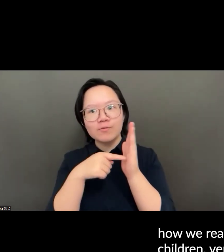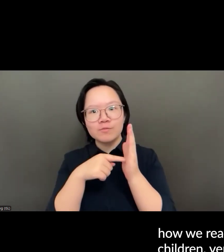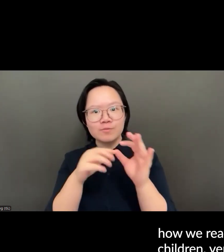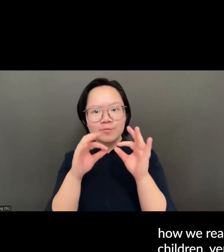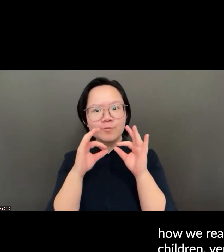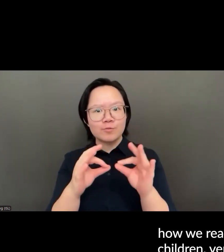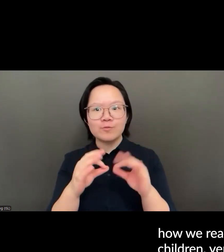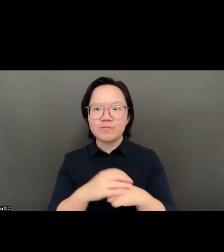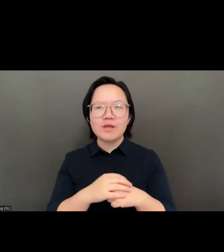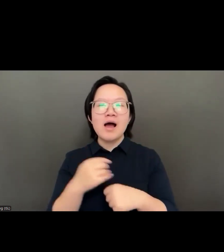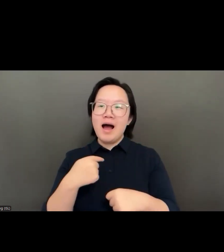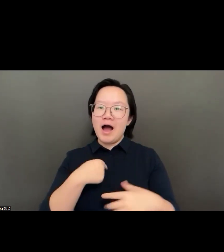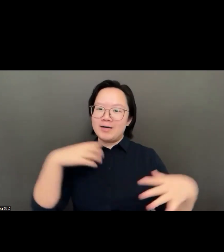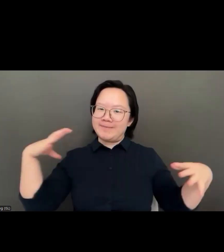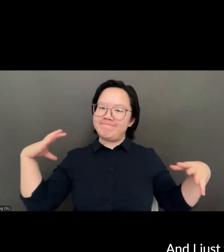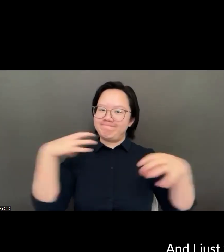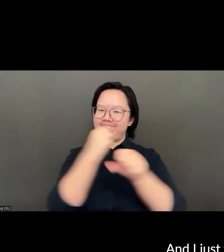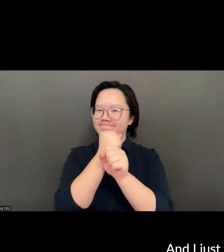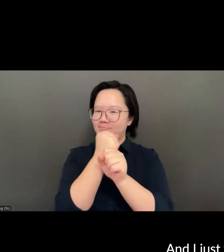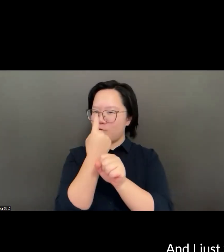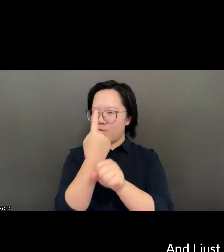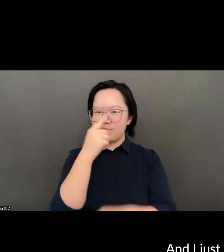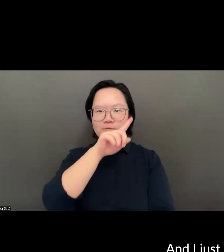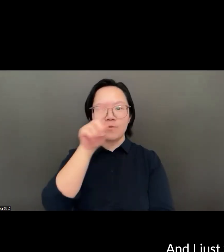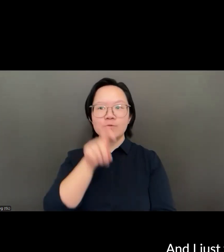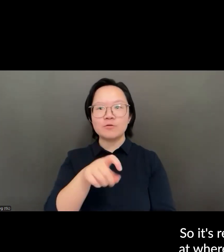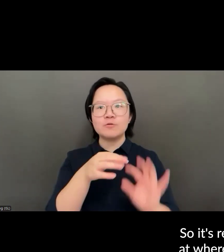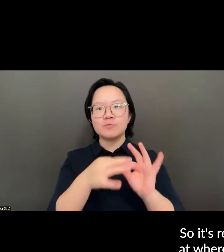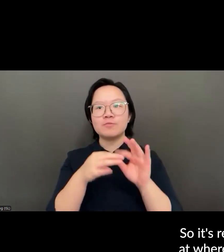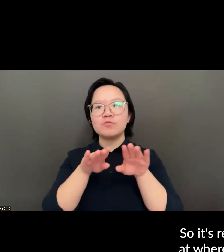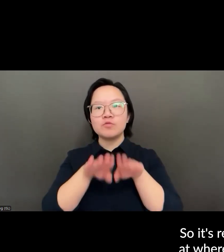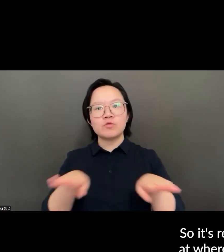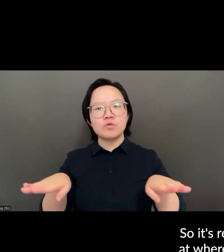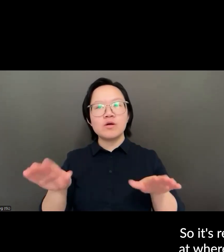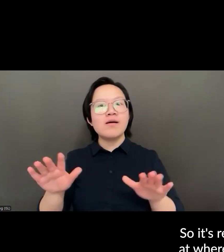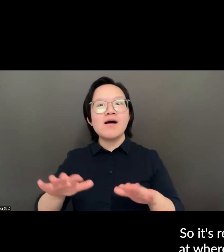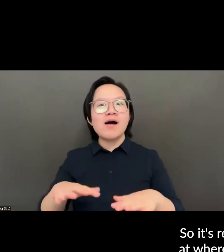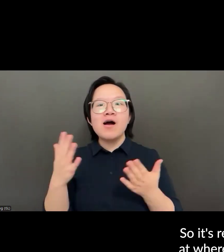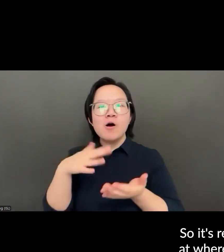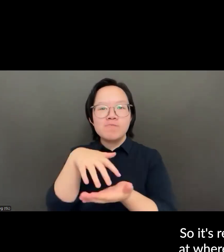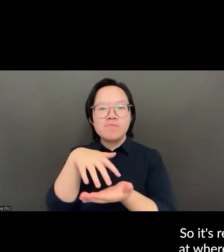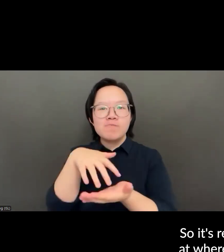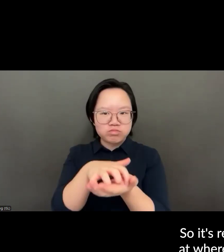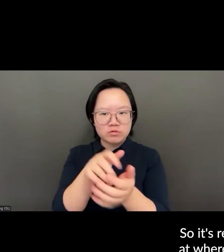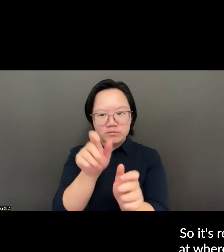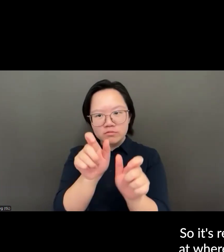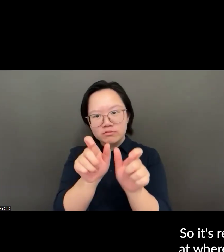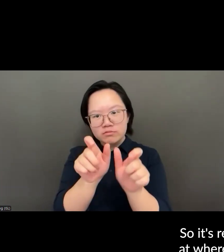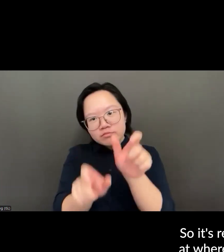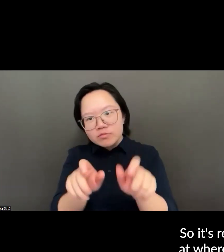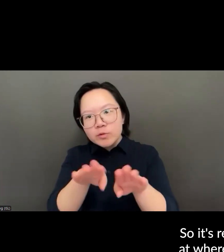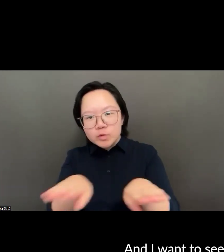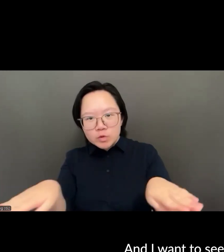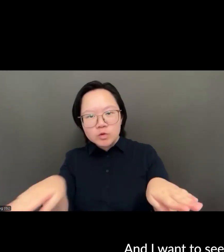remote areas. And I just want to see if, so it's really looking at where location